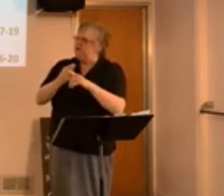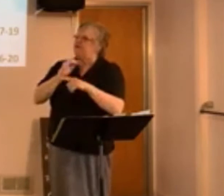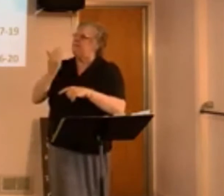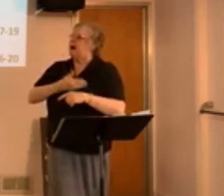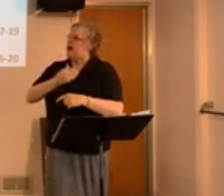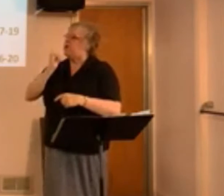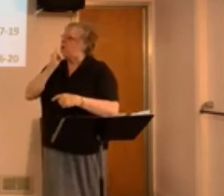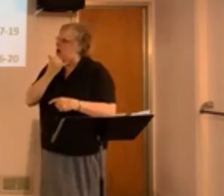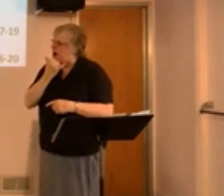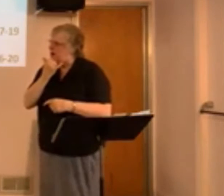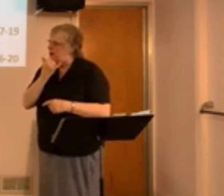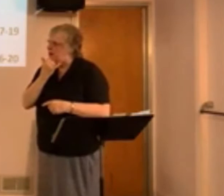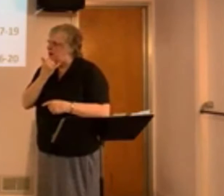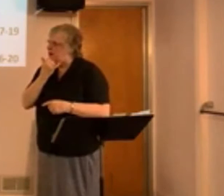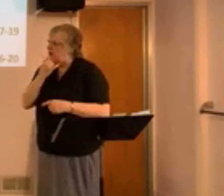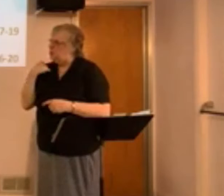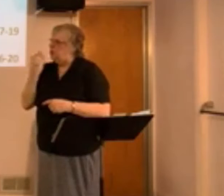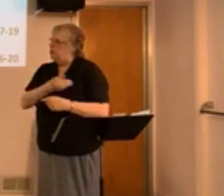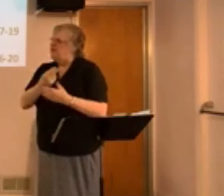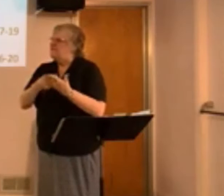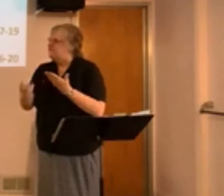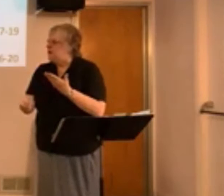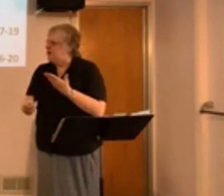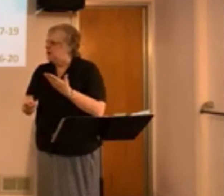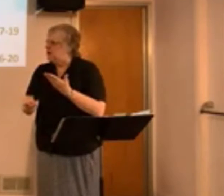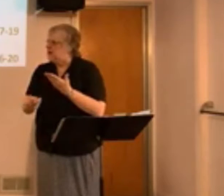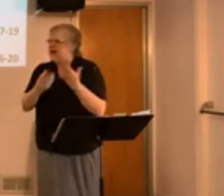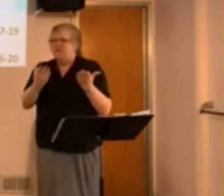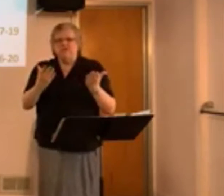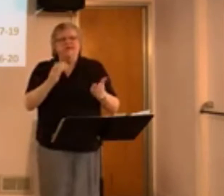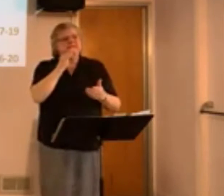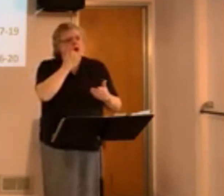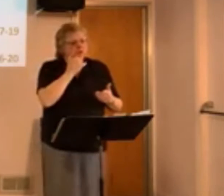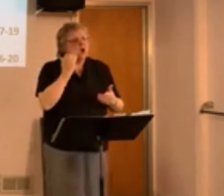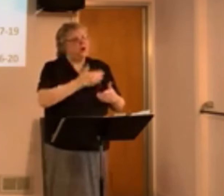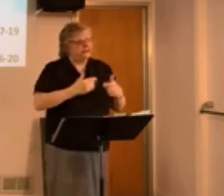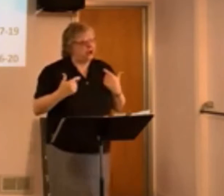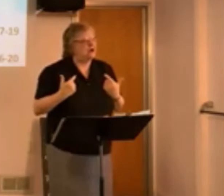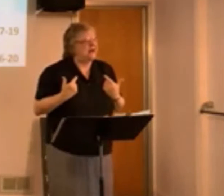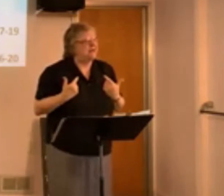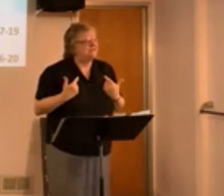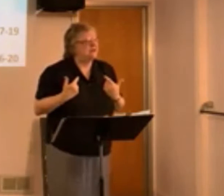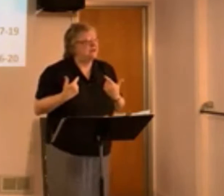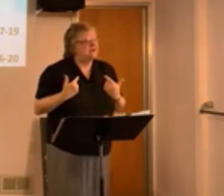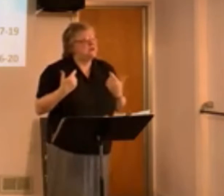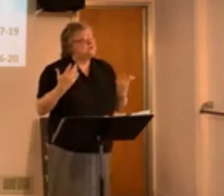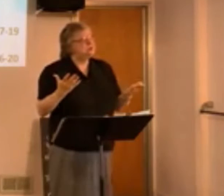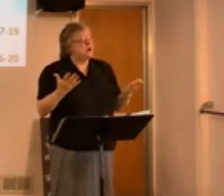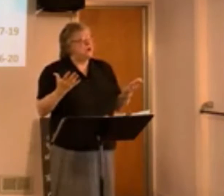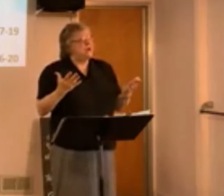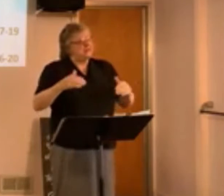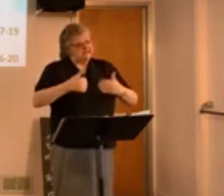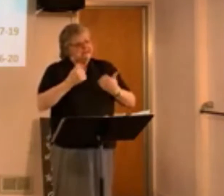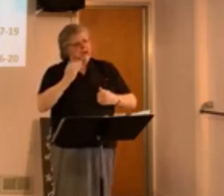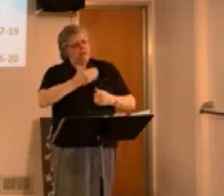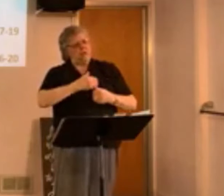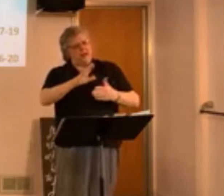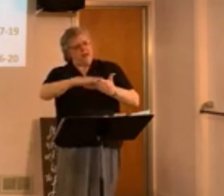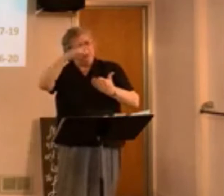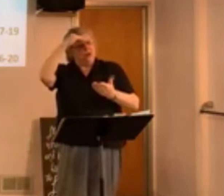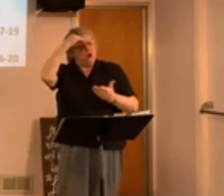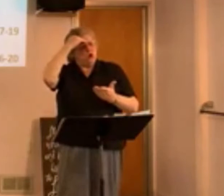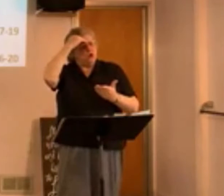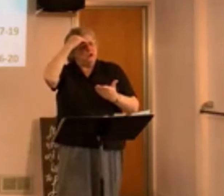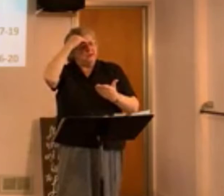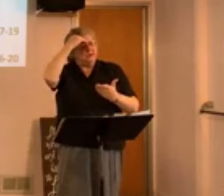our mistakes and the things that go wrong in our life. And so that's how we learn